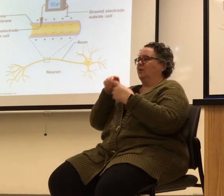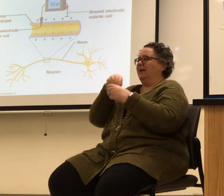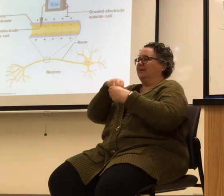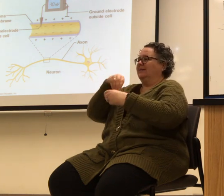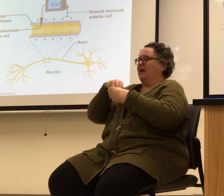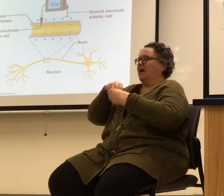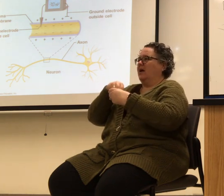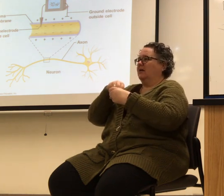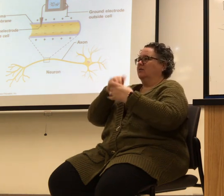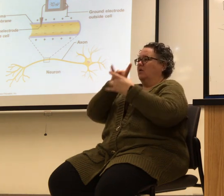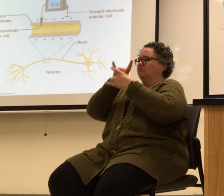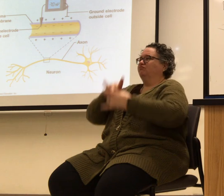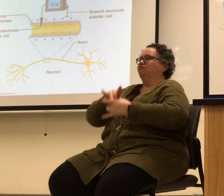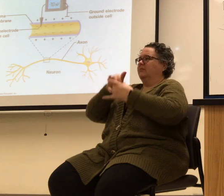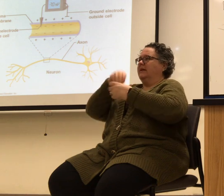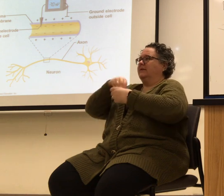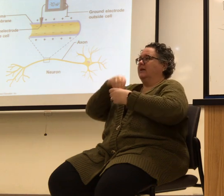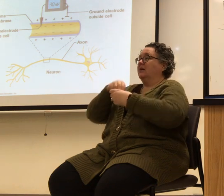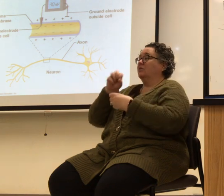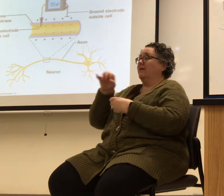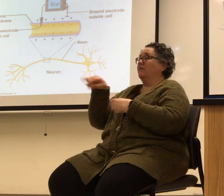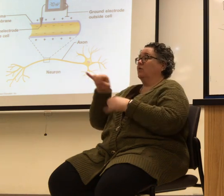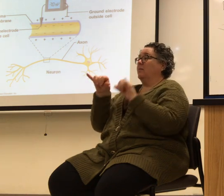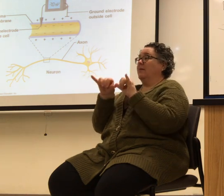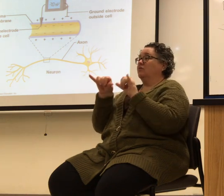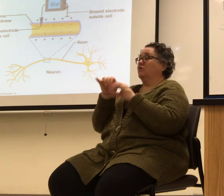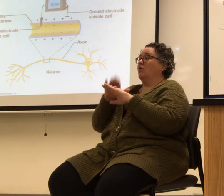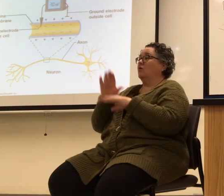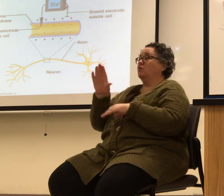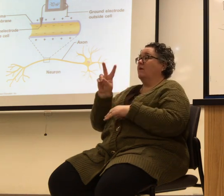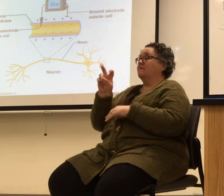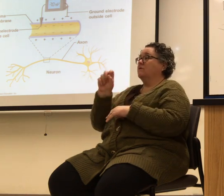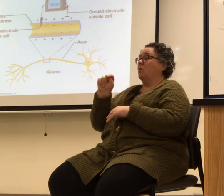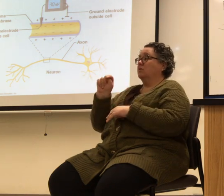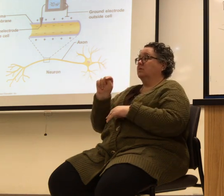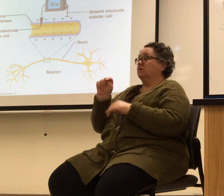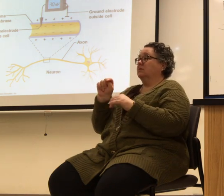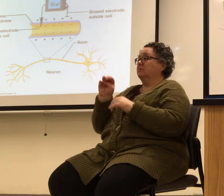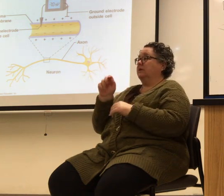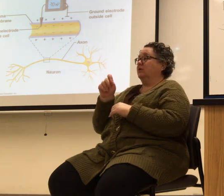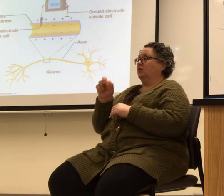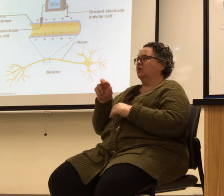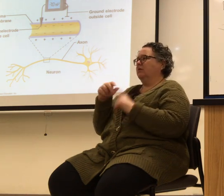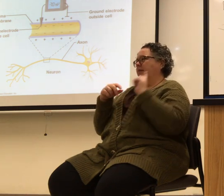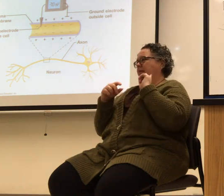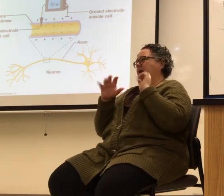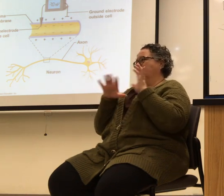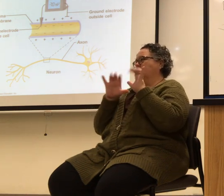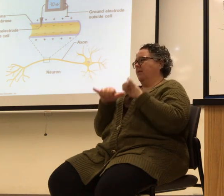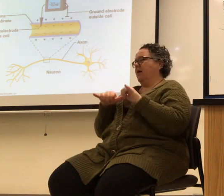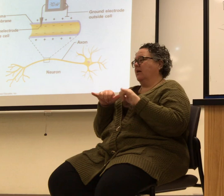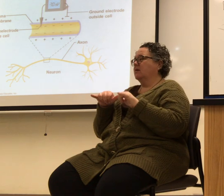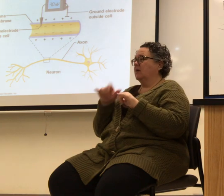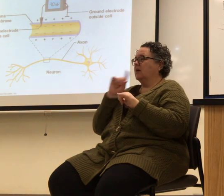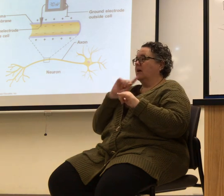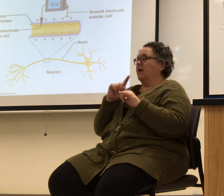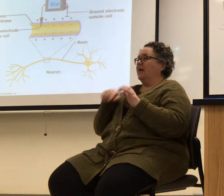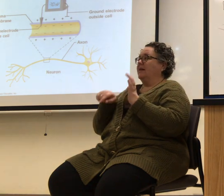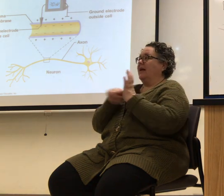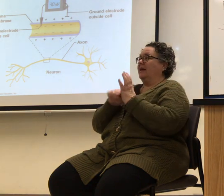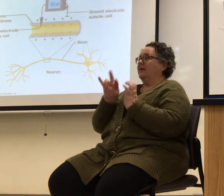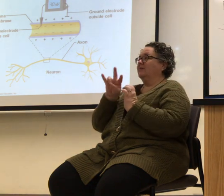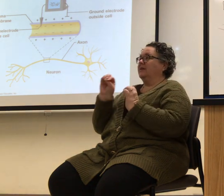Okay. So if you measure on your voltmeter as they do, a potential of negative 70